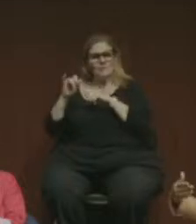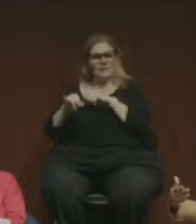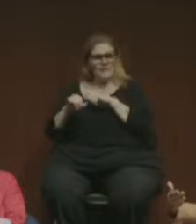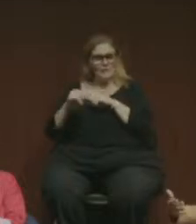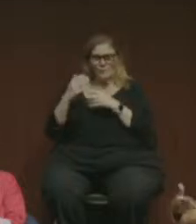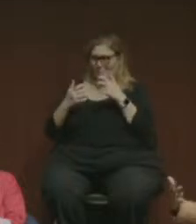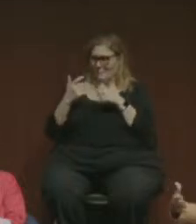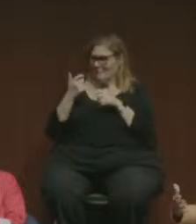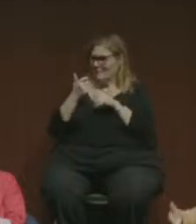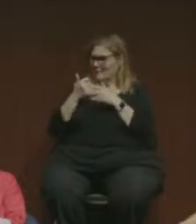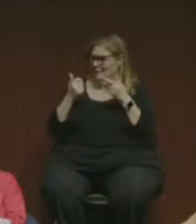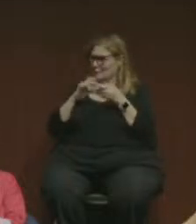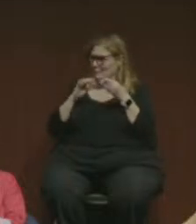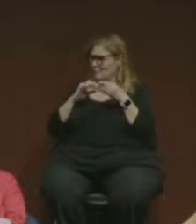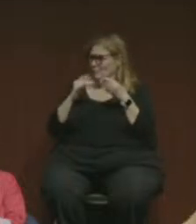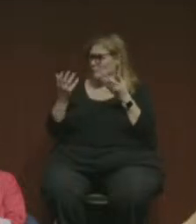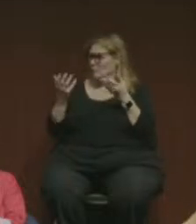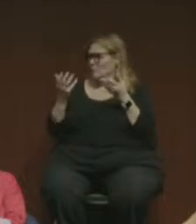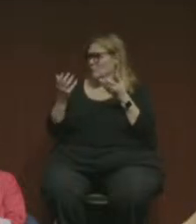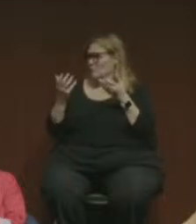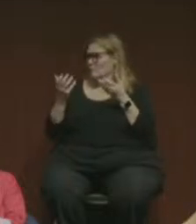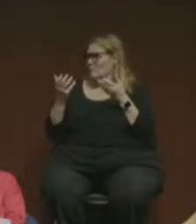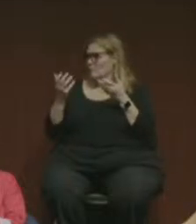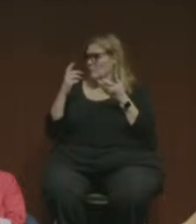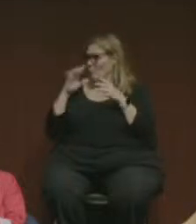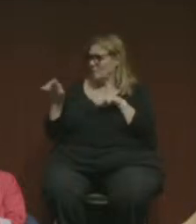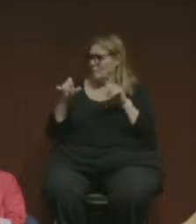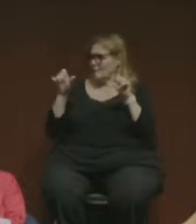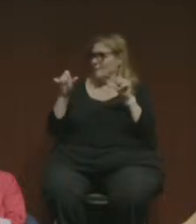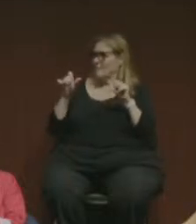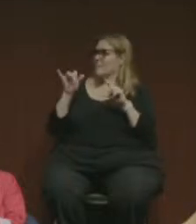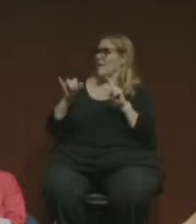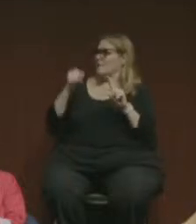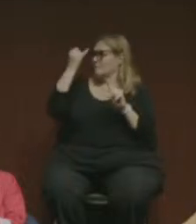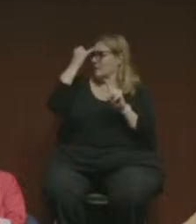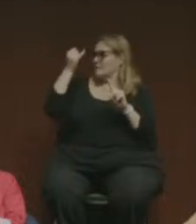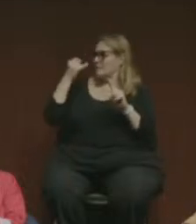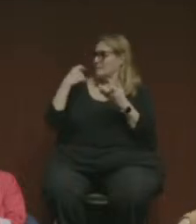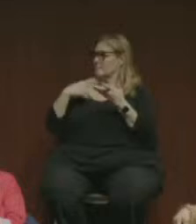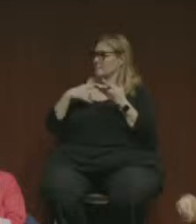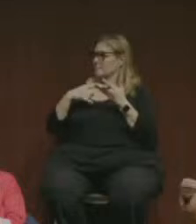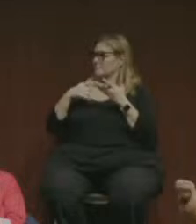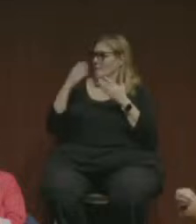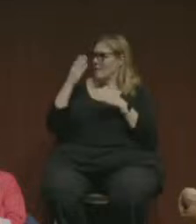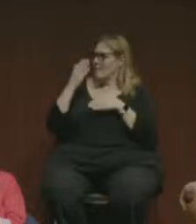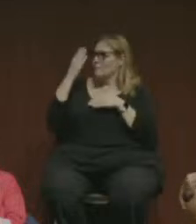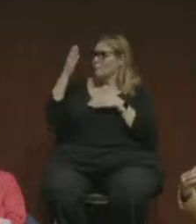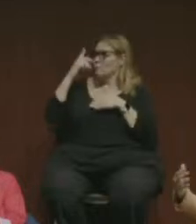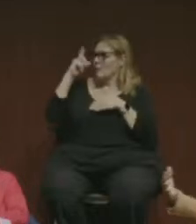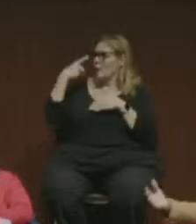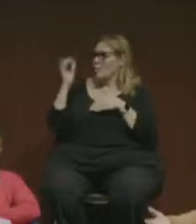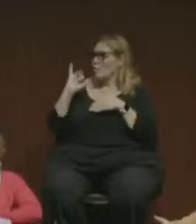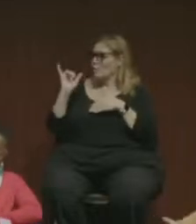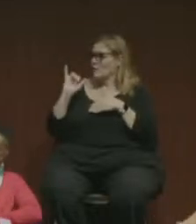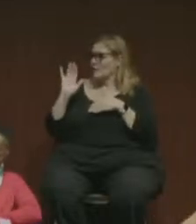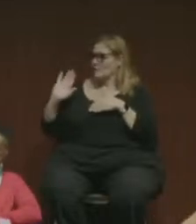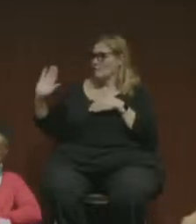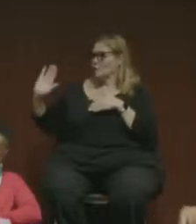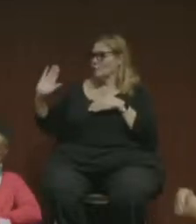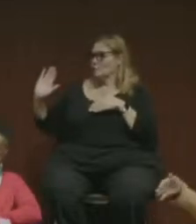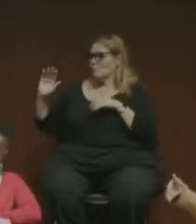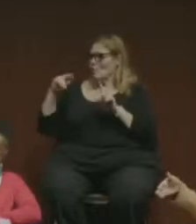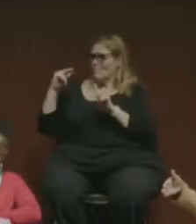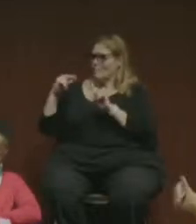could maybe, you know, if you want to take up that provocation, what an emancipatory future might look like in your